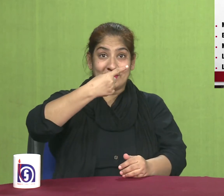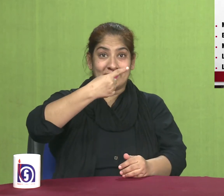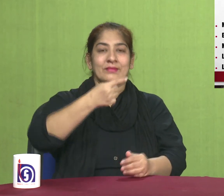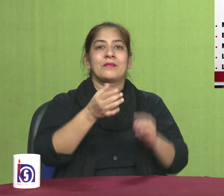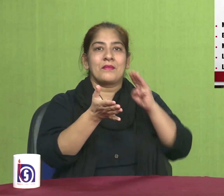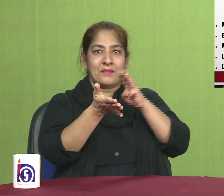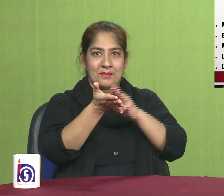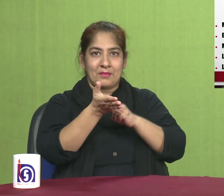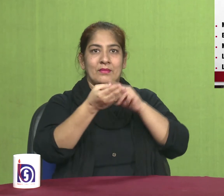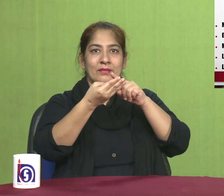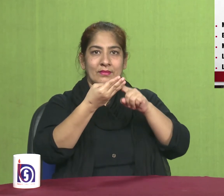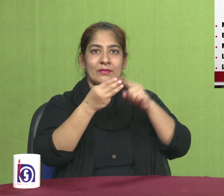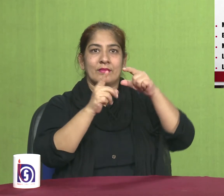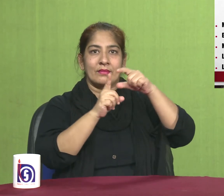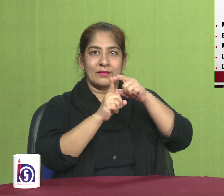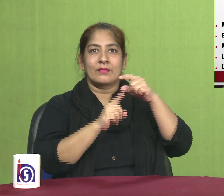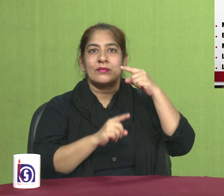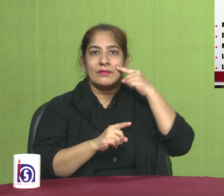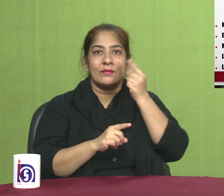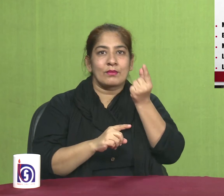The first one is medium,